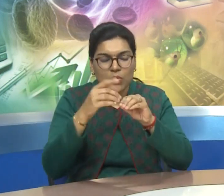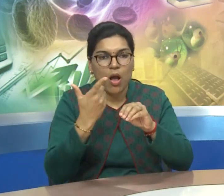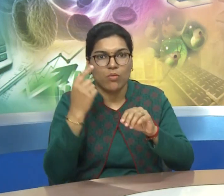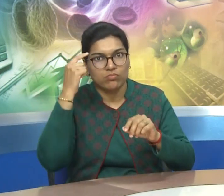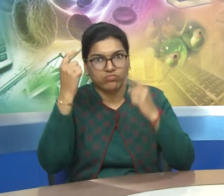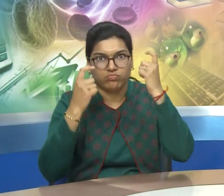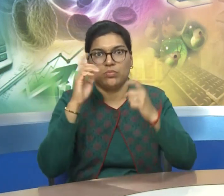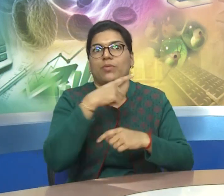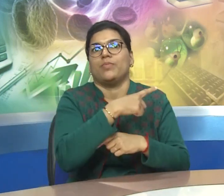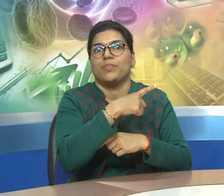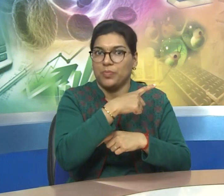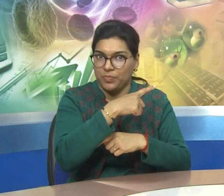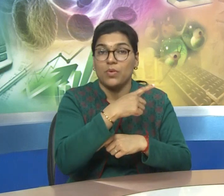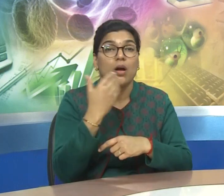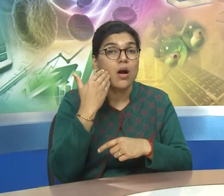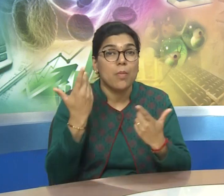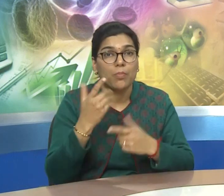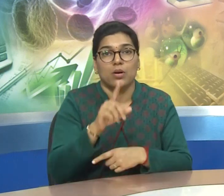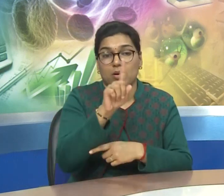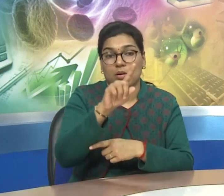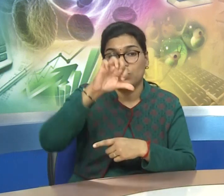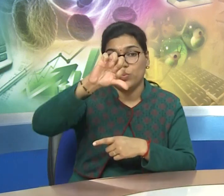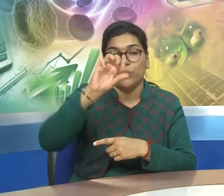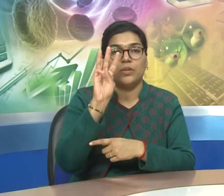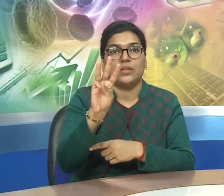as you can see on screen, is Dr. S.R. Ranganathan.